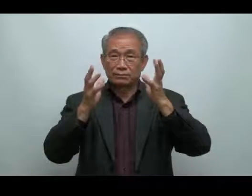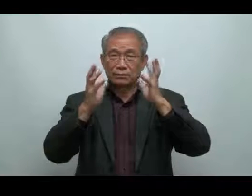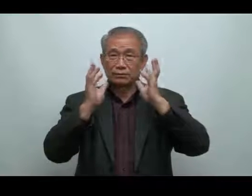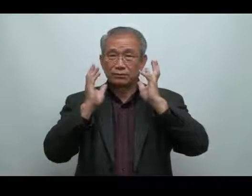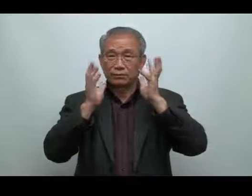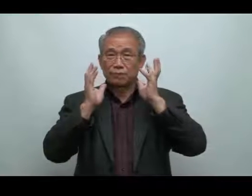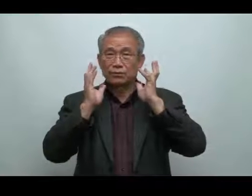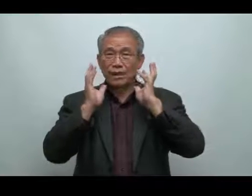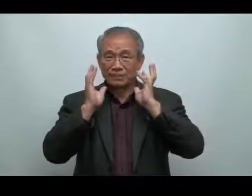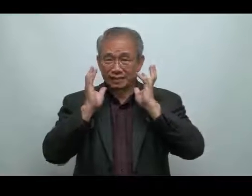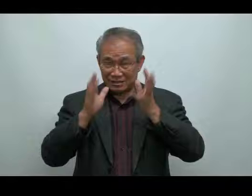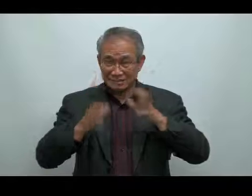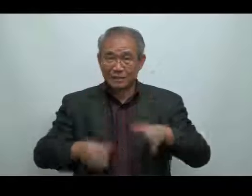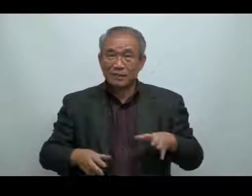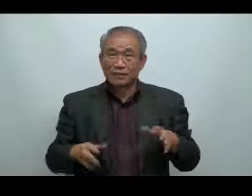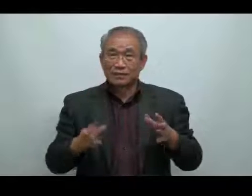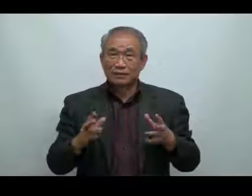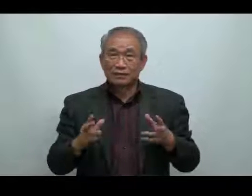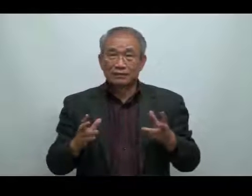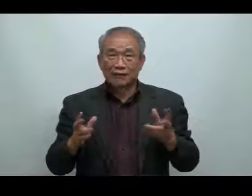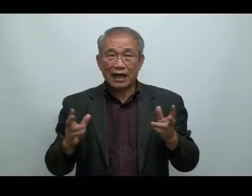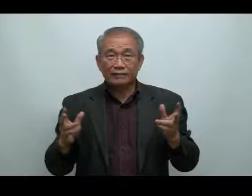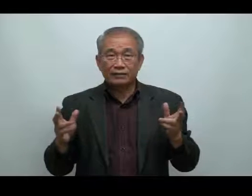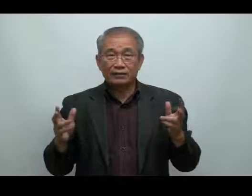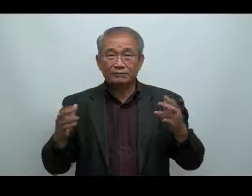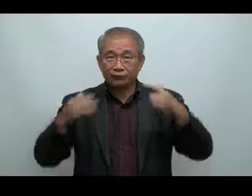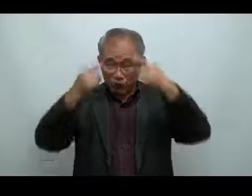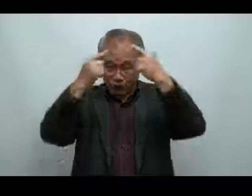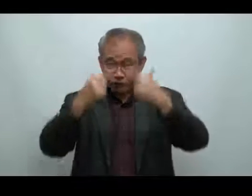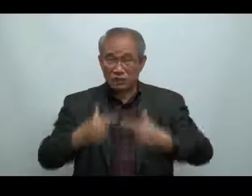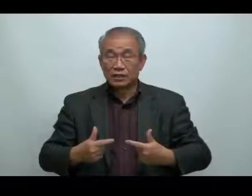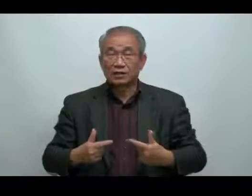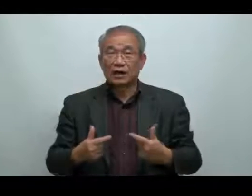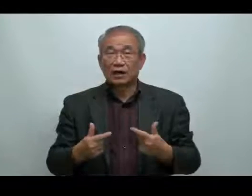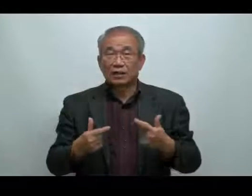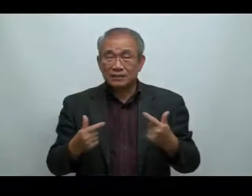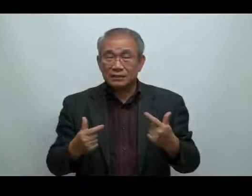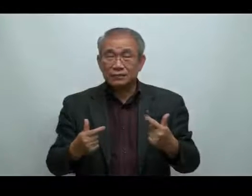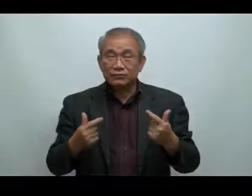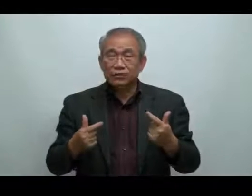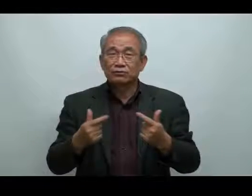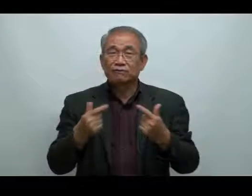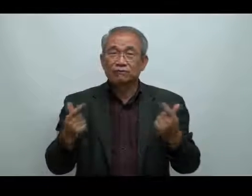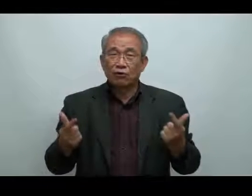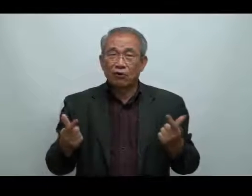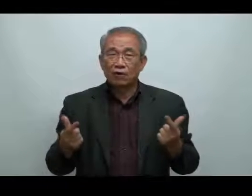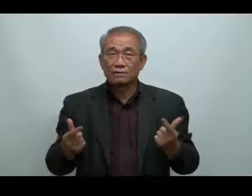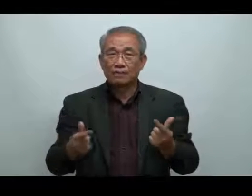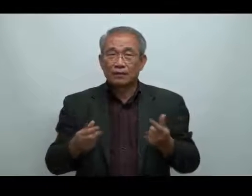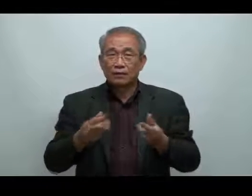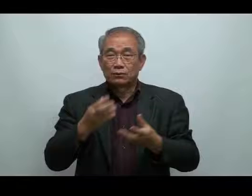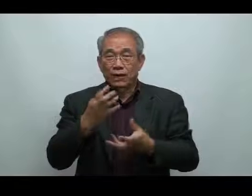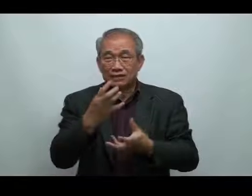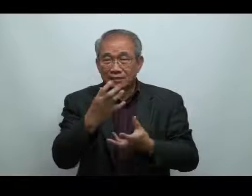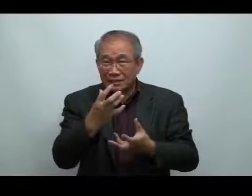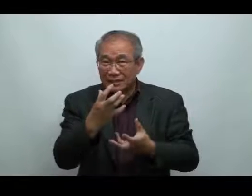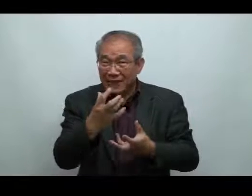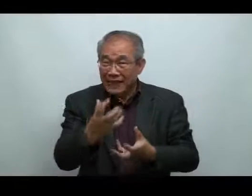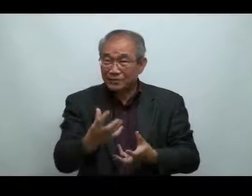about good resonance. In every voice, there are basically 3 to 4 resonance